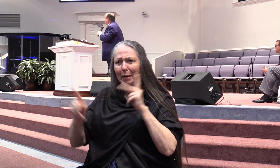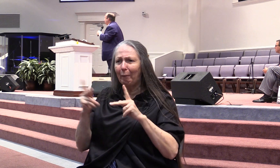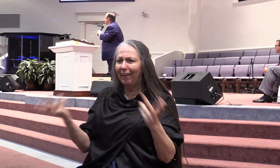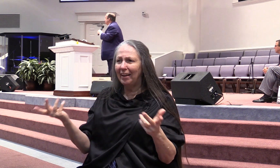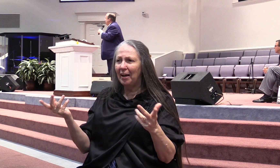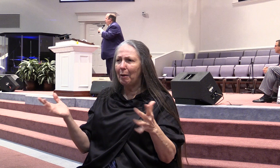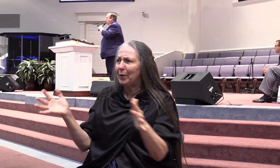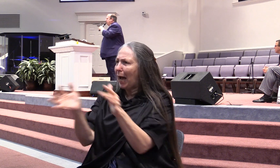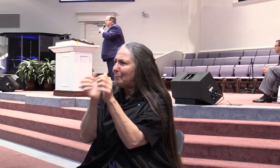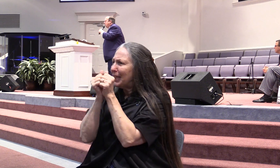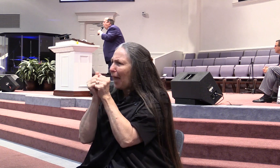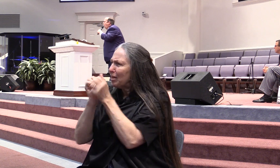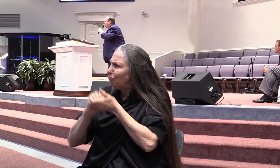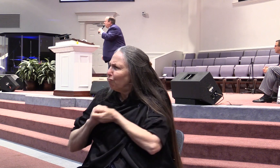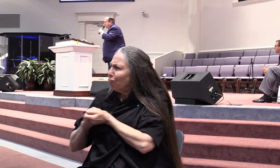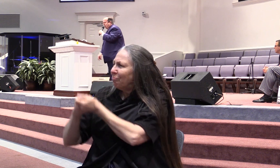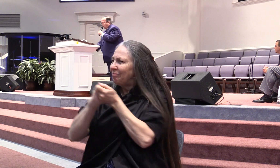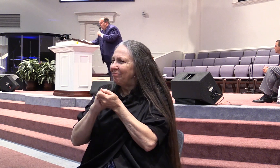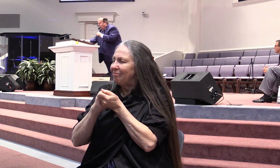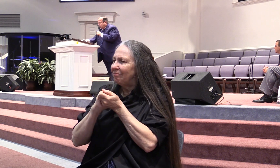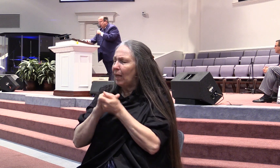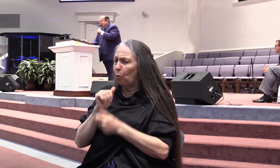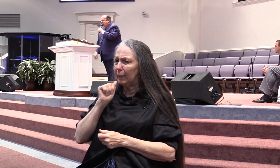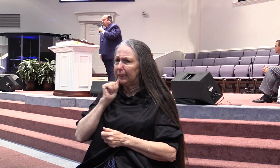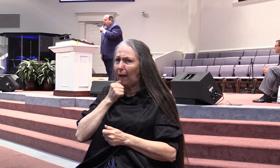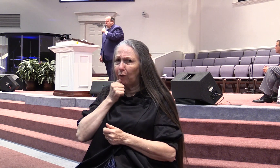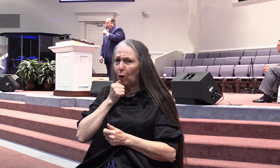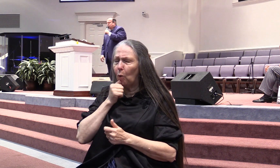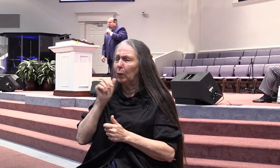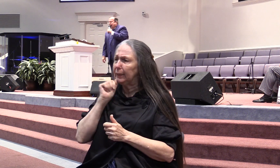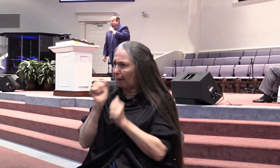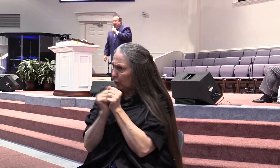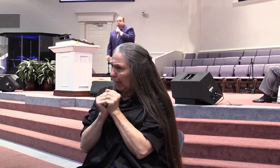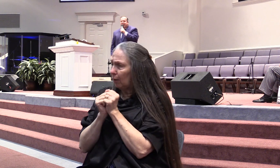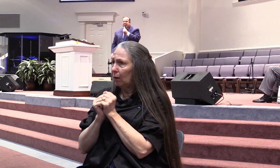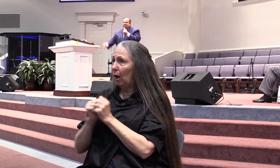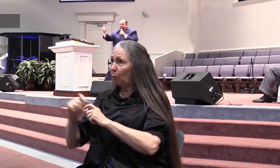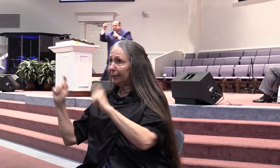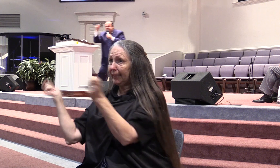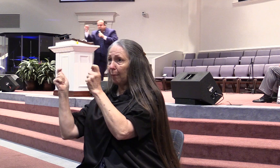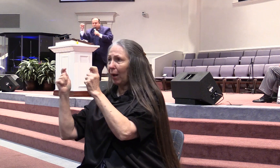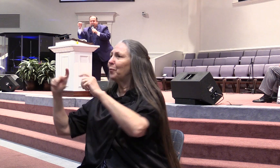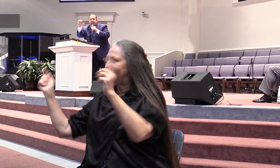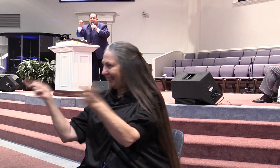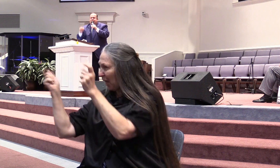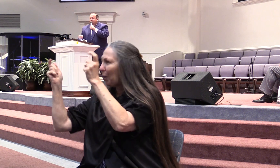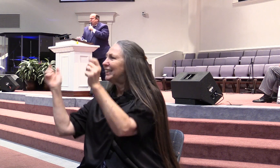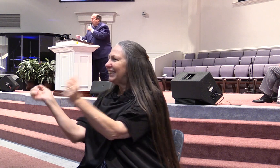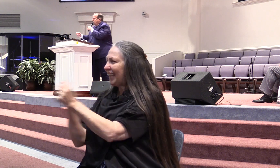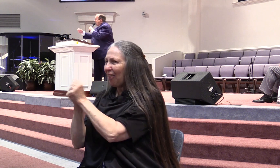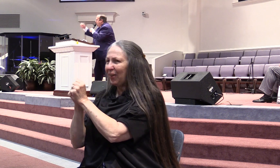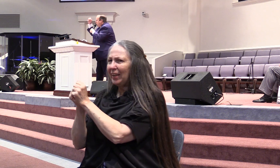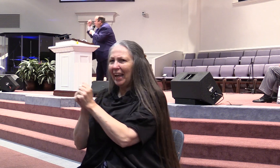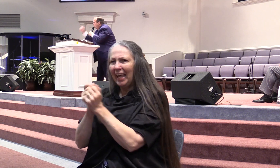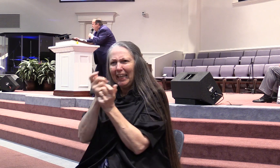another and mourn when we suffer loss and rejoice when we have victory. It is that mystery that brings